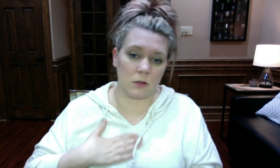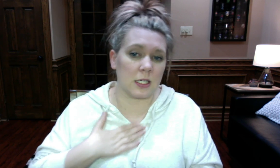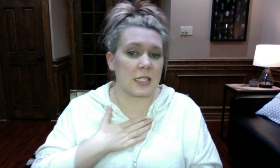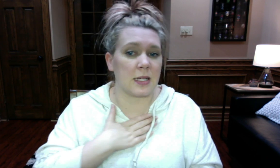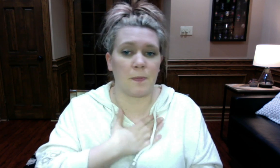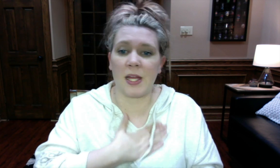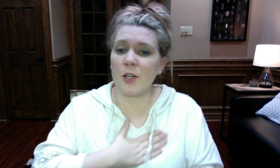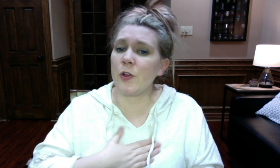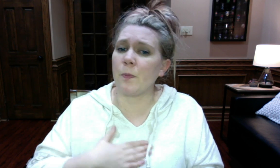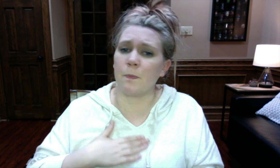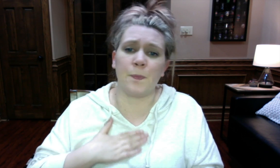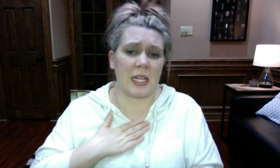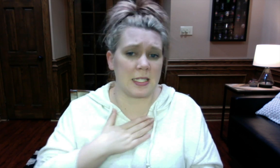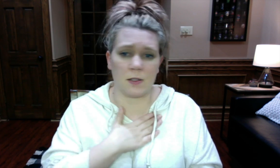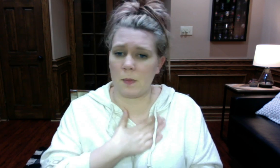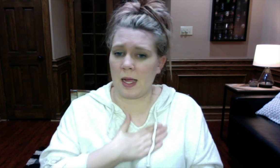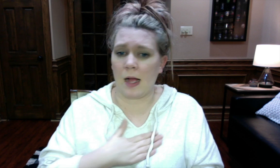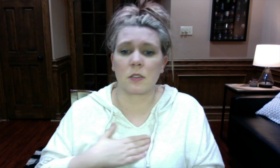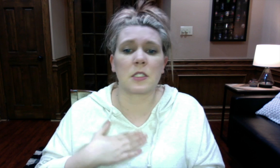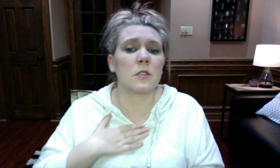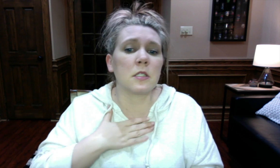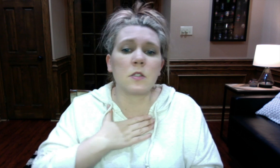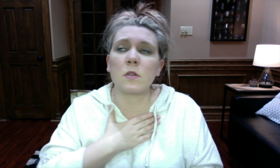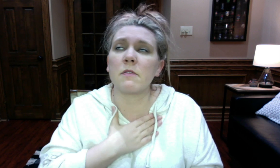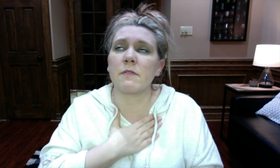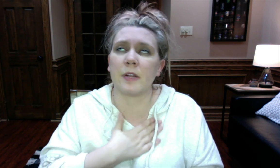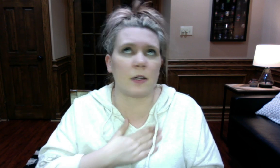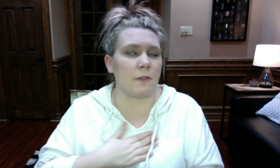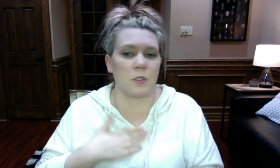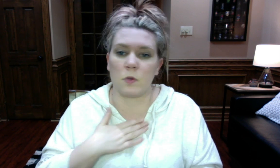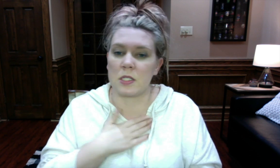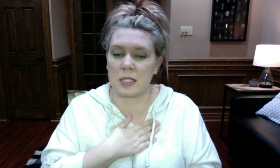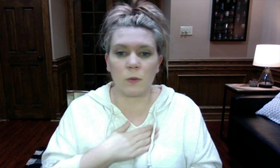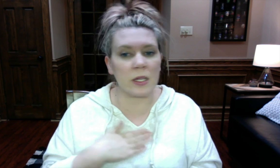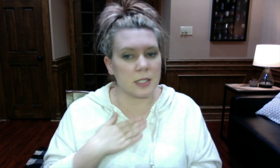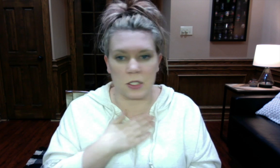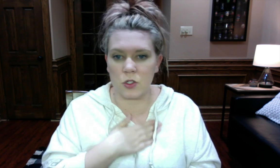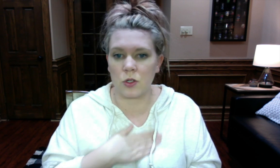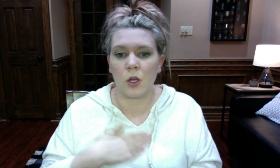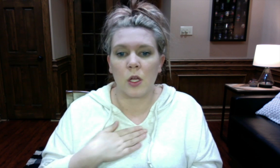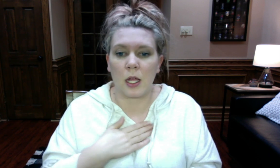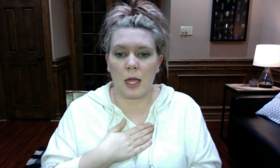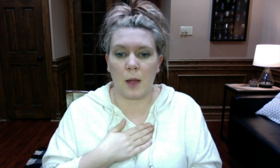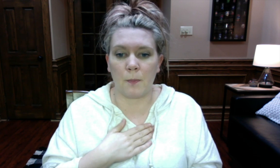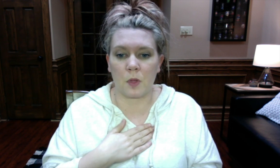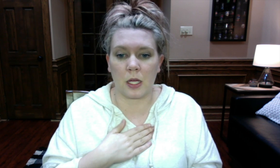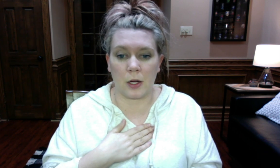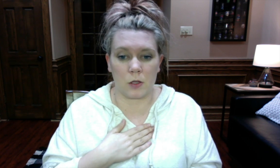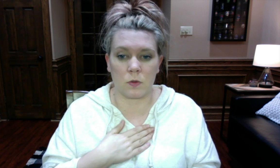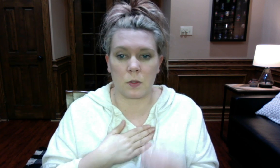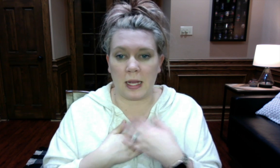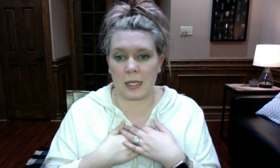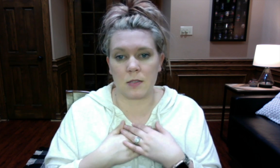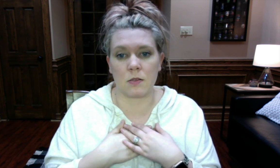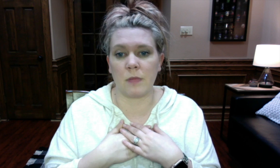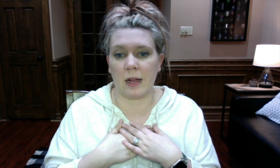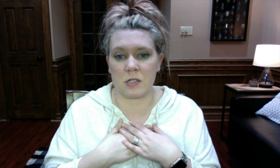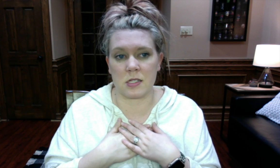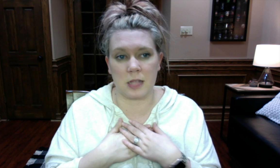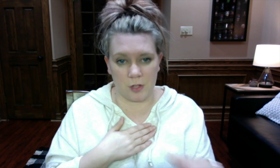I said, manners are a big deal in my house. So this is one of the very first ones that we teach here to my kids. I have a 7-year-old